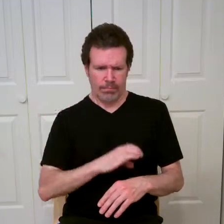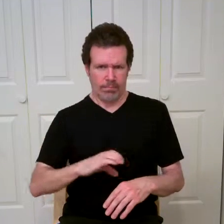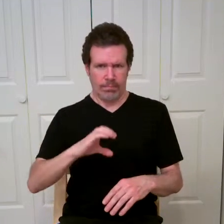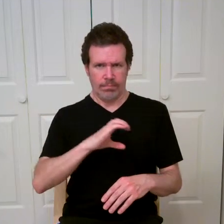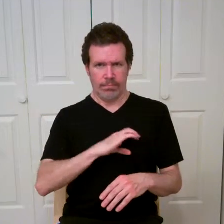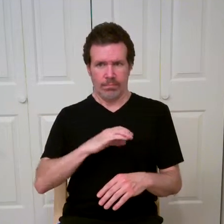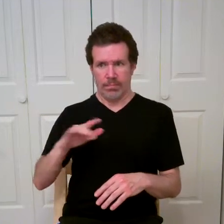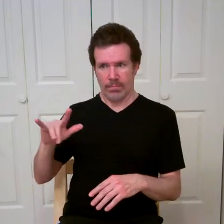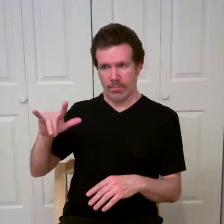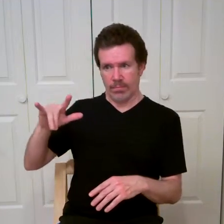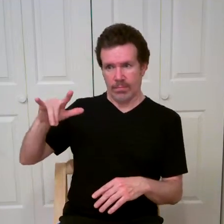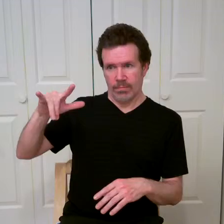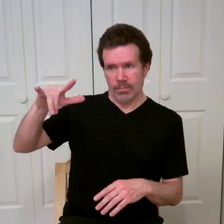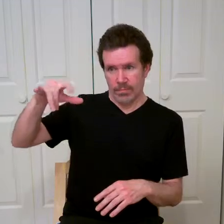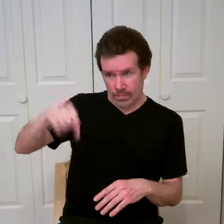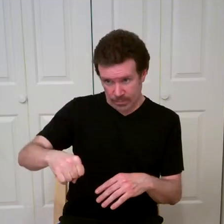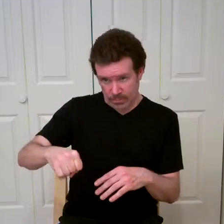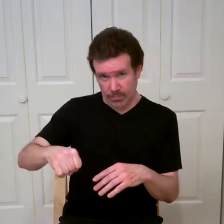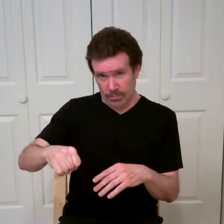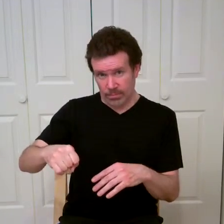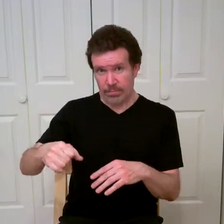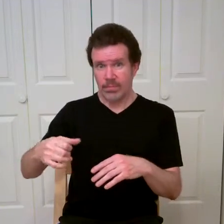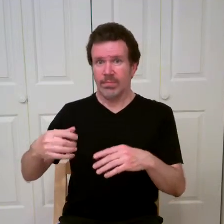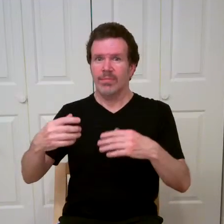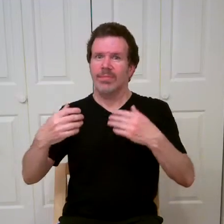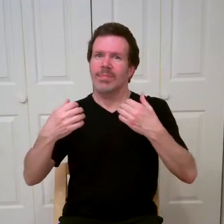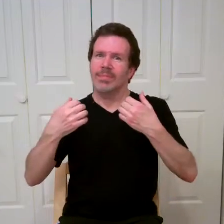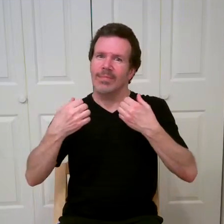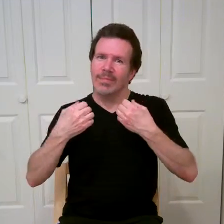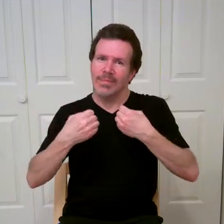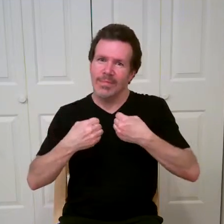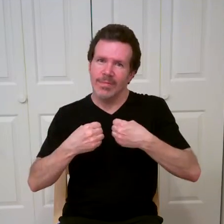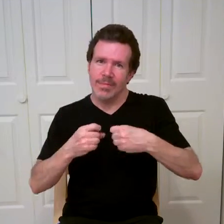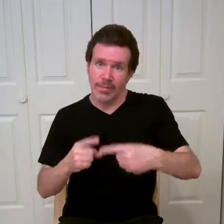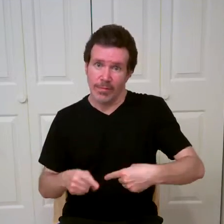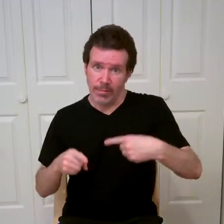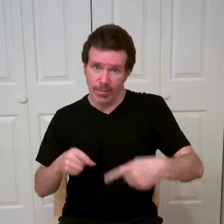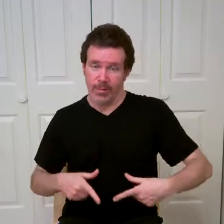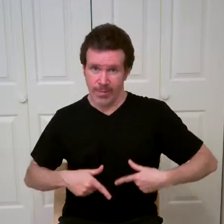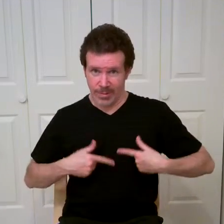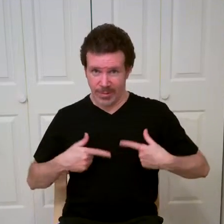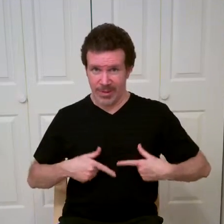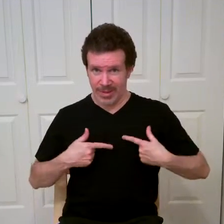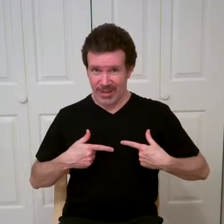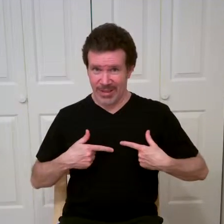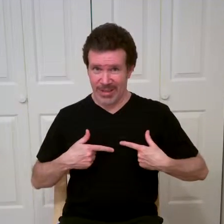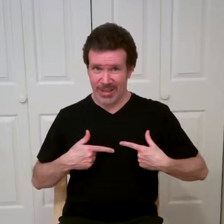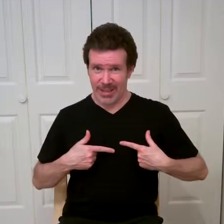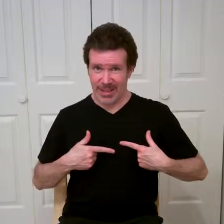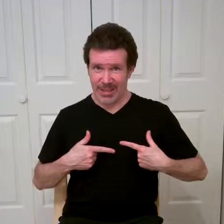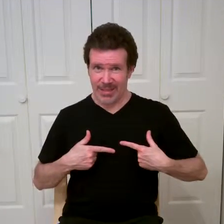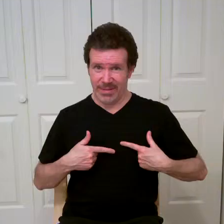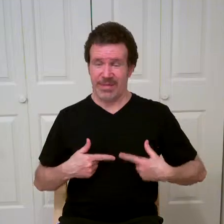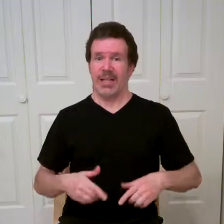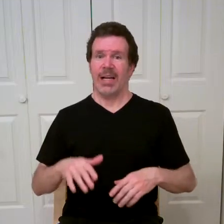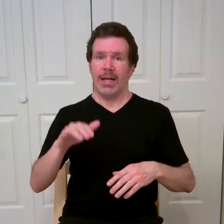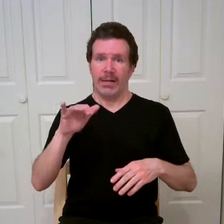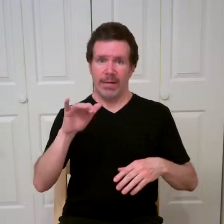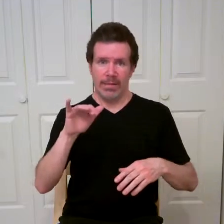crashes. What type of conflict is this? A, person versus person. B, person versus